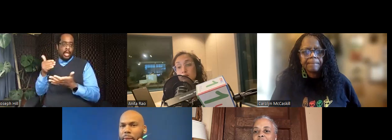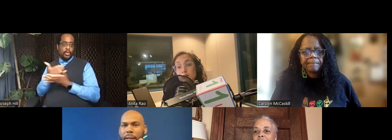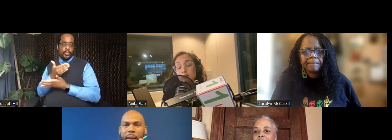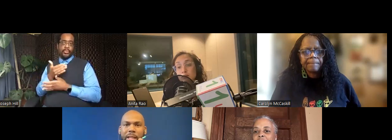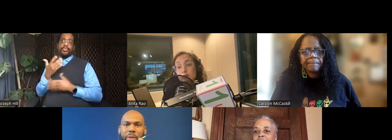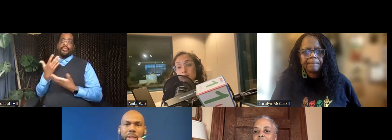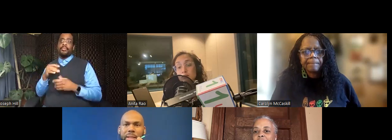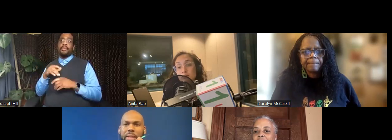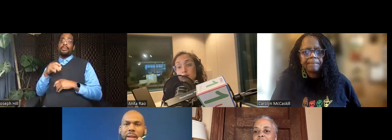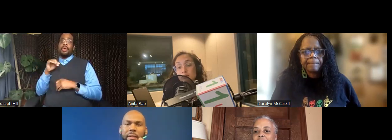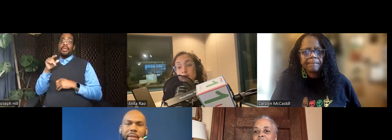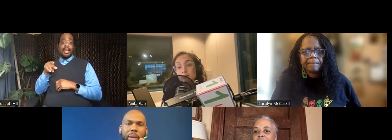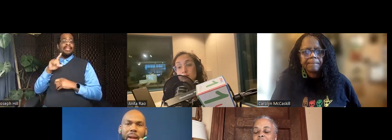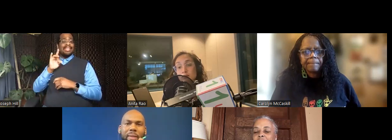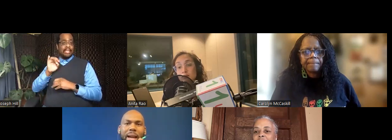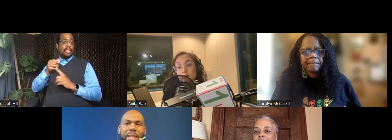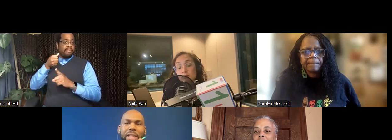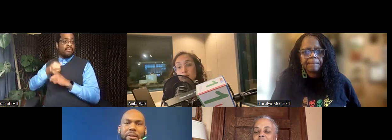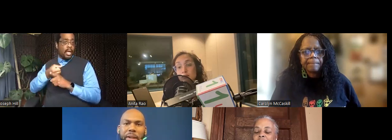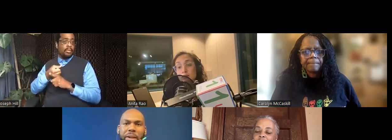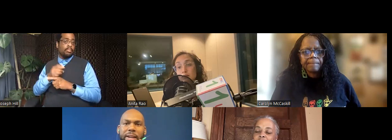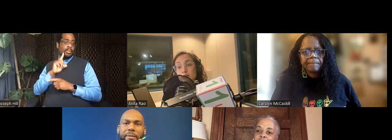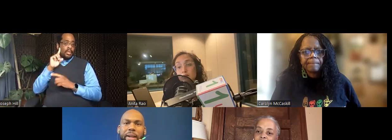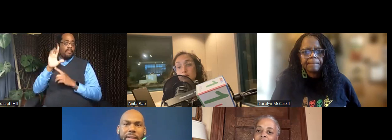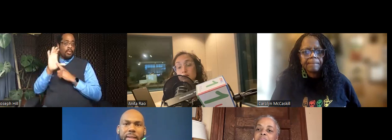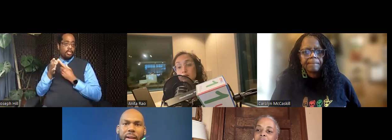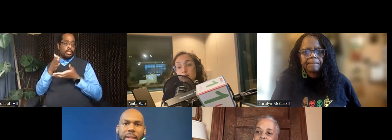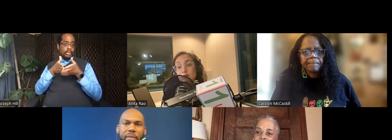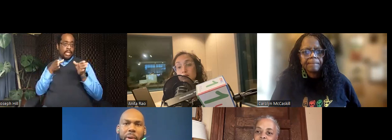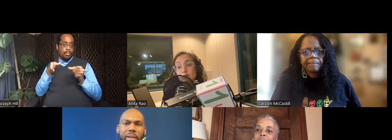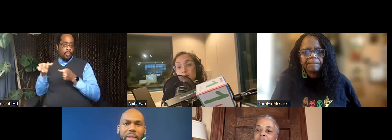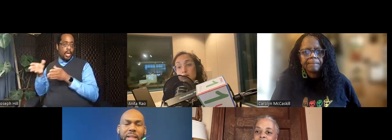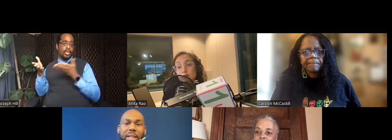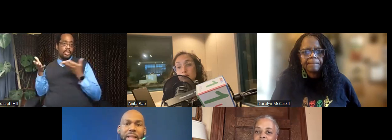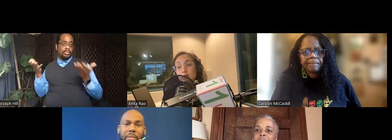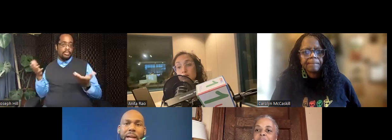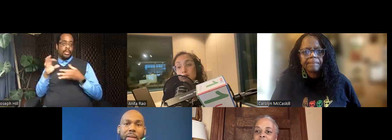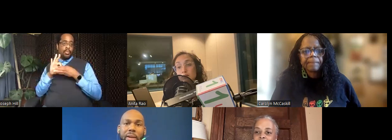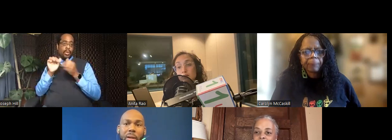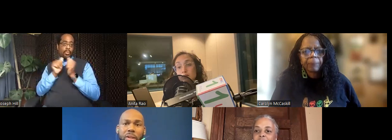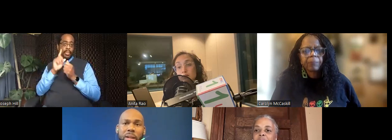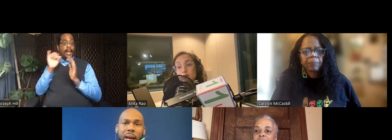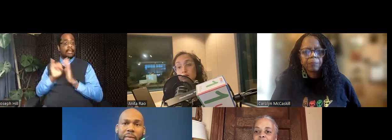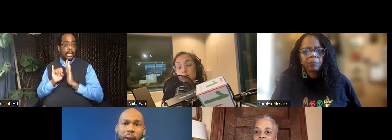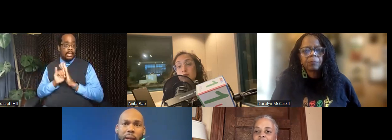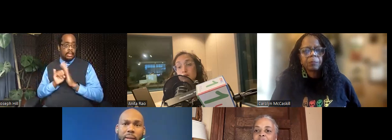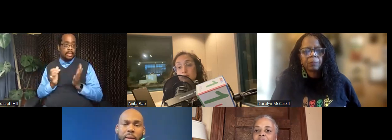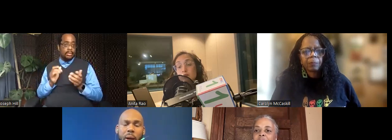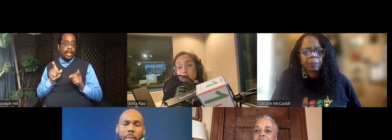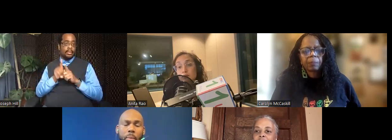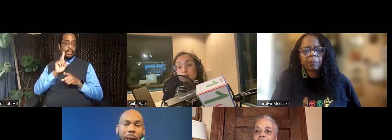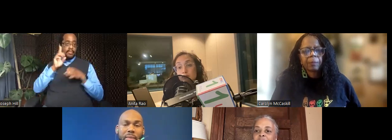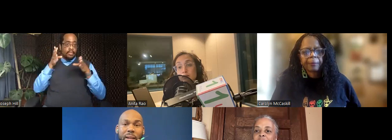and medical expertise felt like they had to interfere and fix a deaf person. And it did impact deaf culture in a